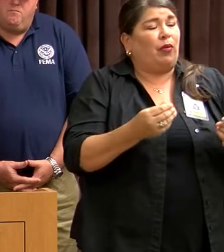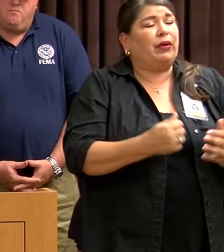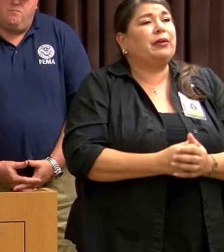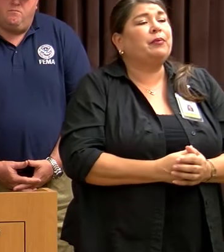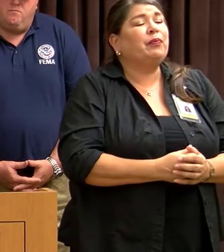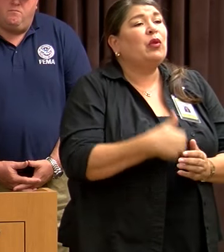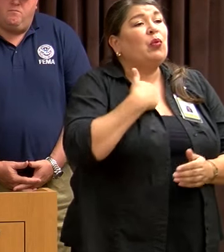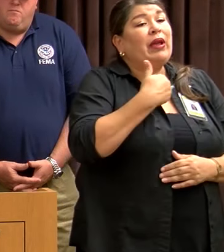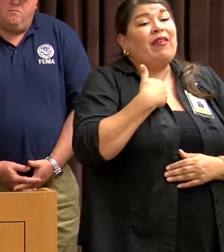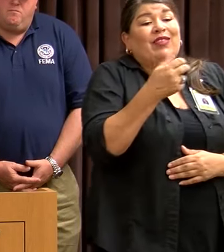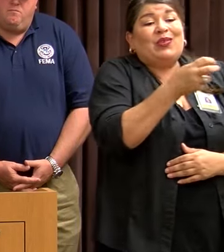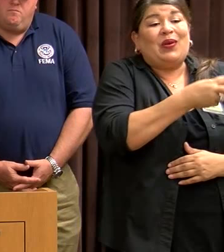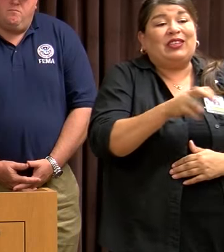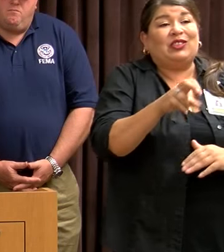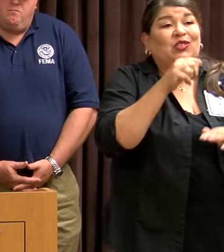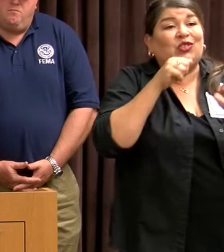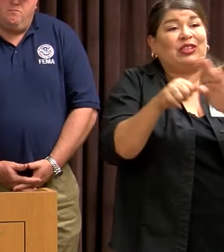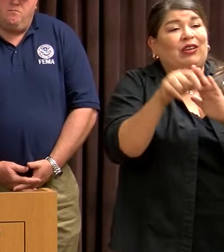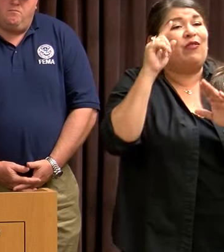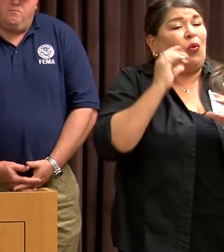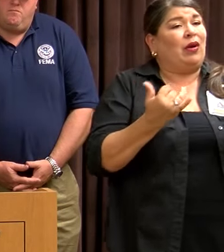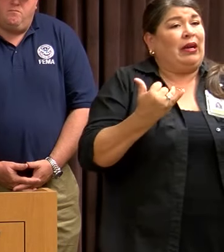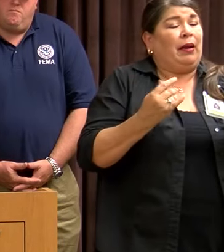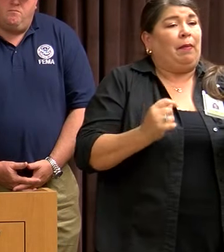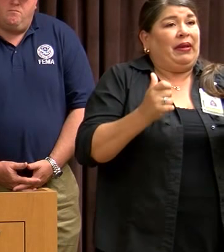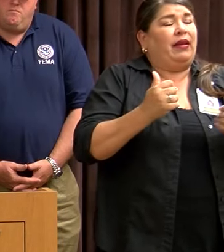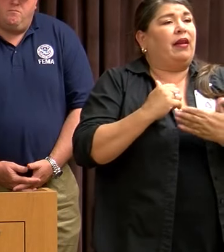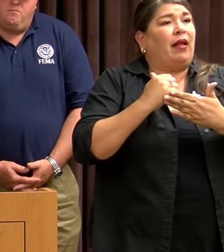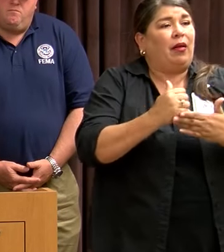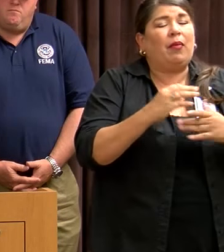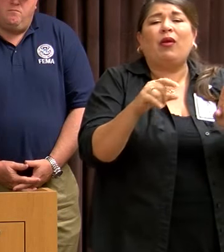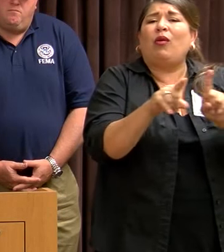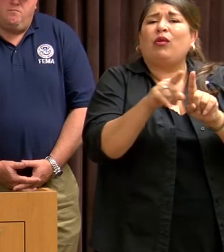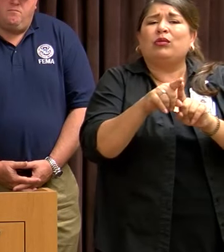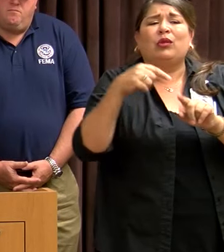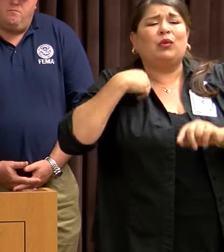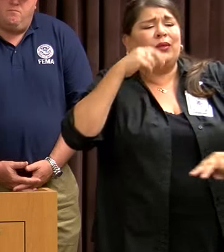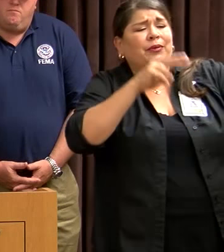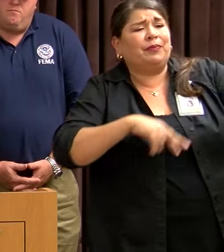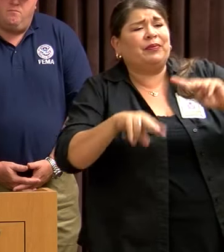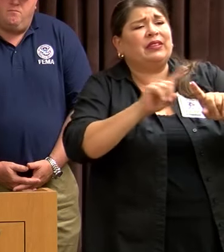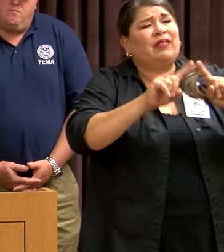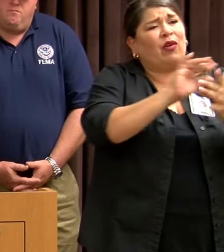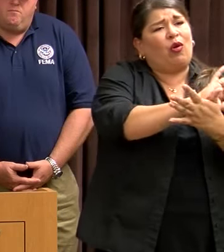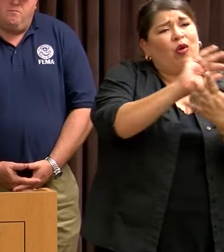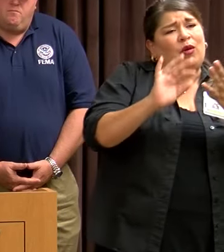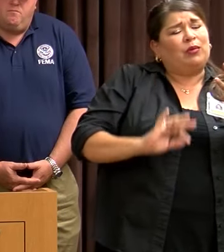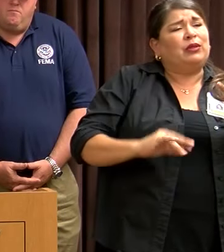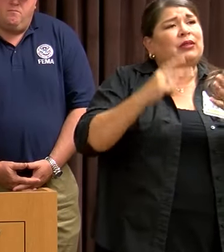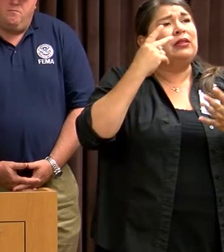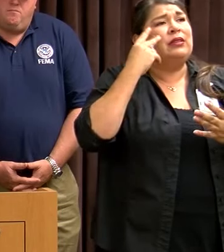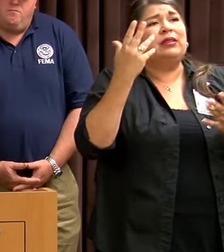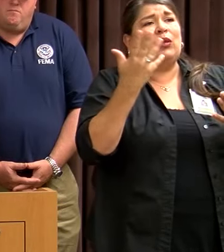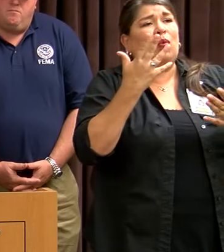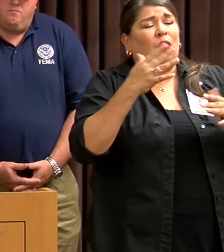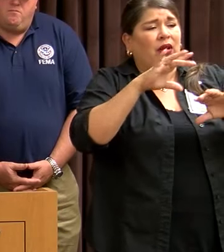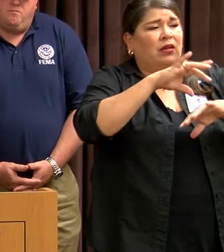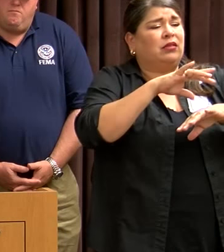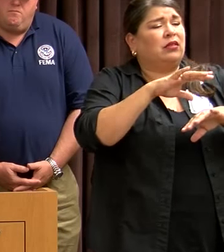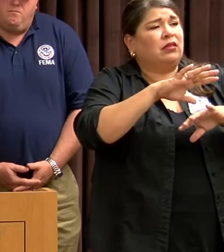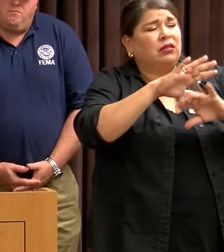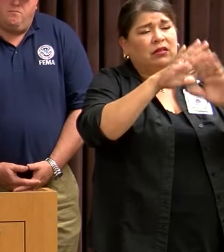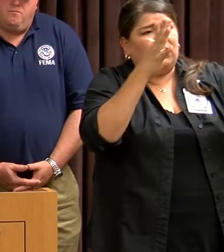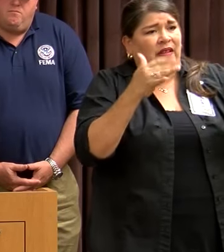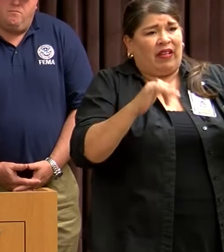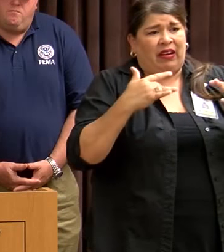for immediate help. And also we're looking at all sorts of options as we look at the geography and topography of this particular